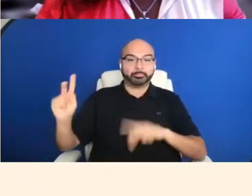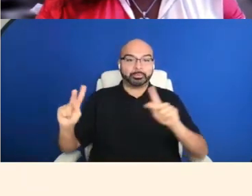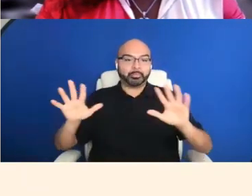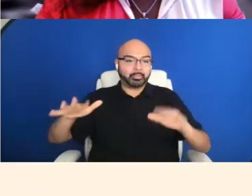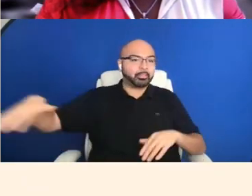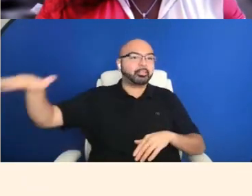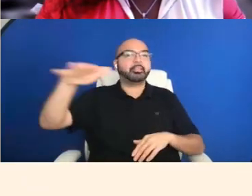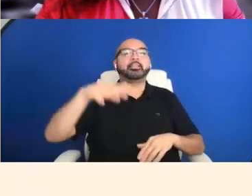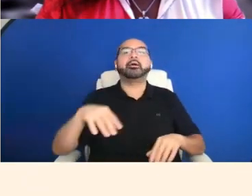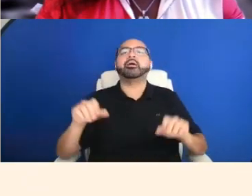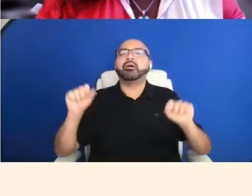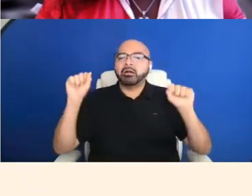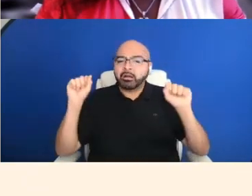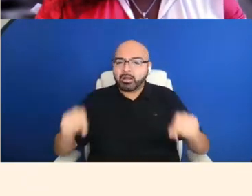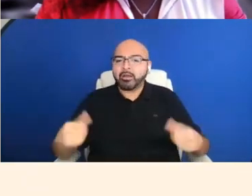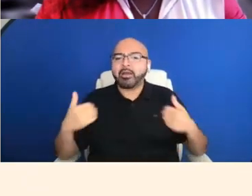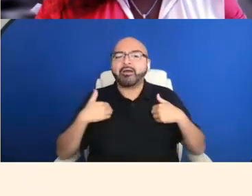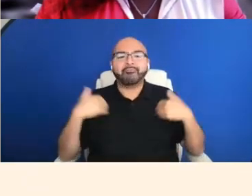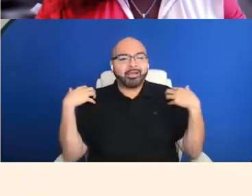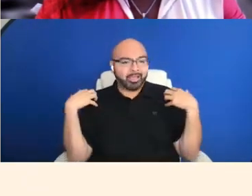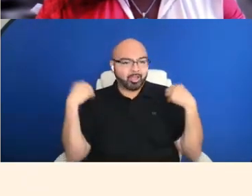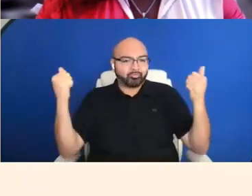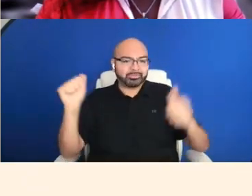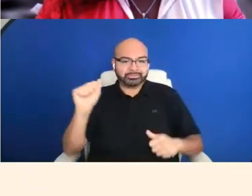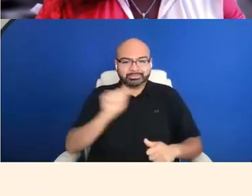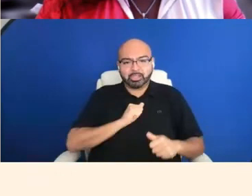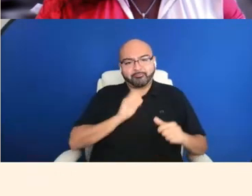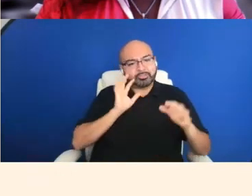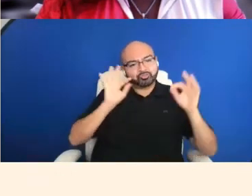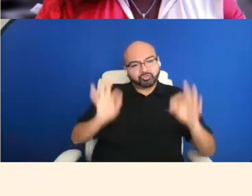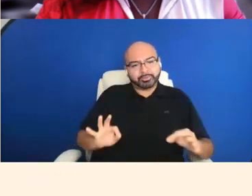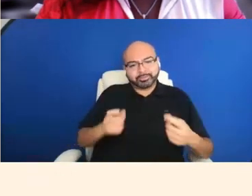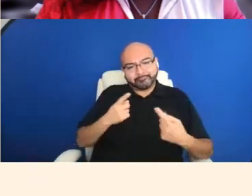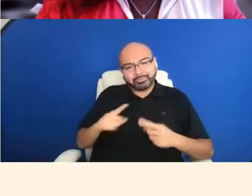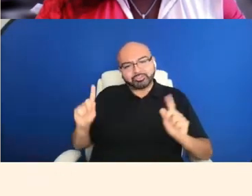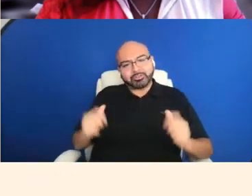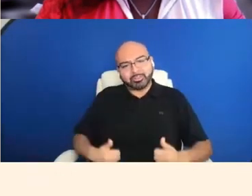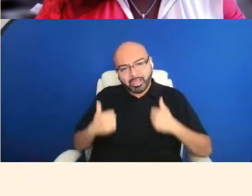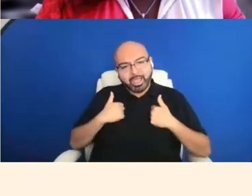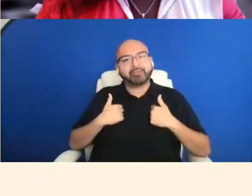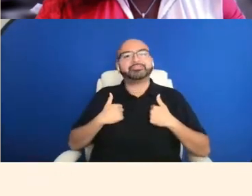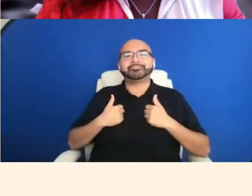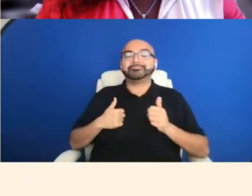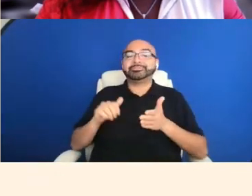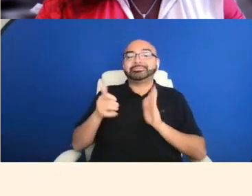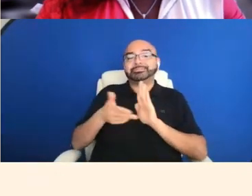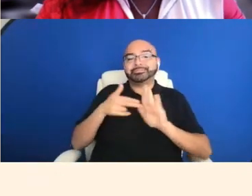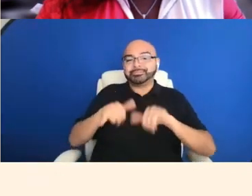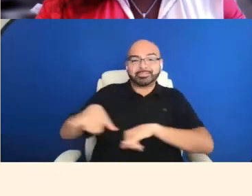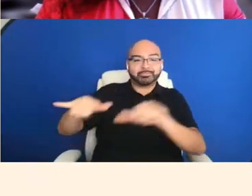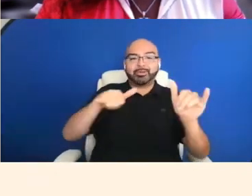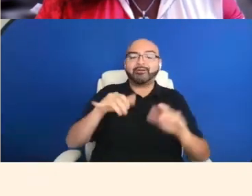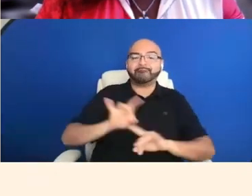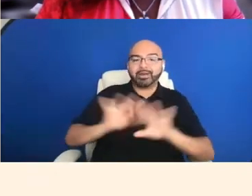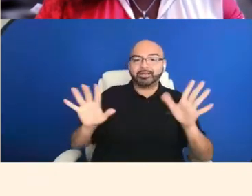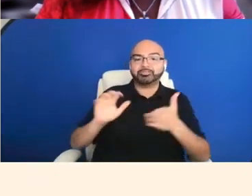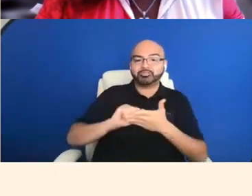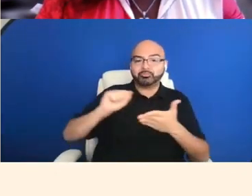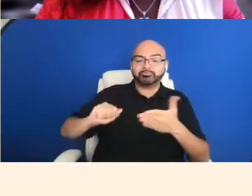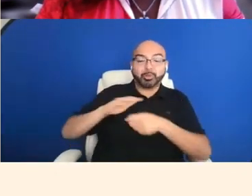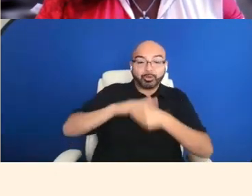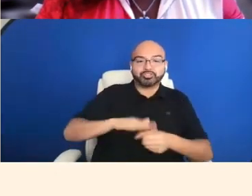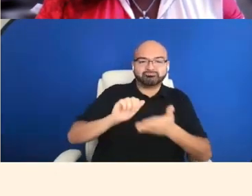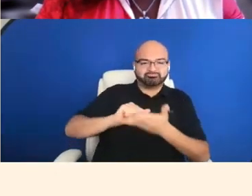enjoyed healthy, self-determined and sufficient lives liberated from stigma, violence, and oppression, but